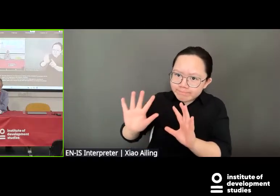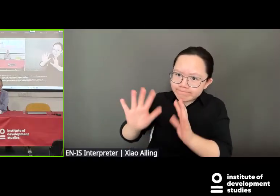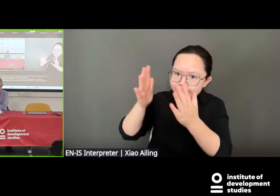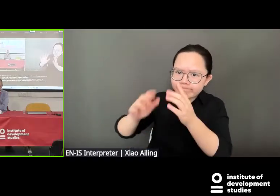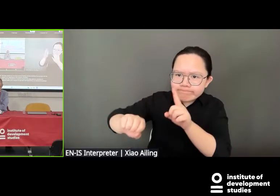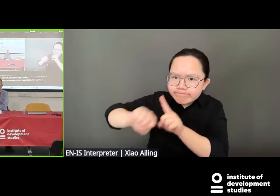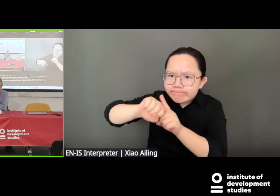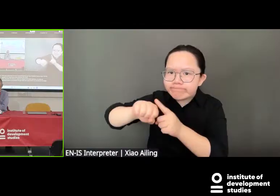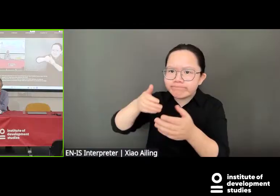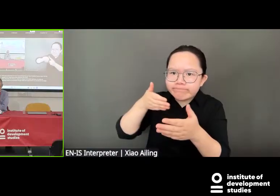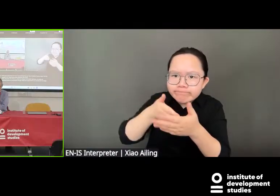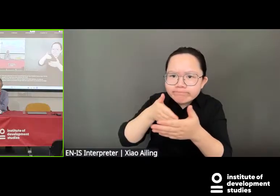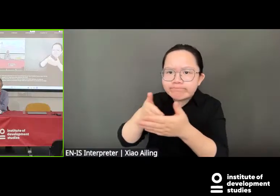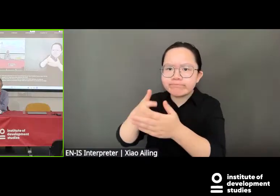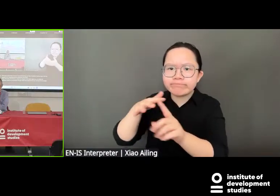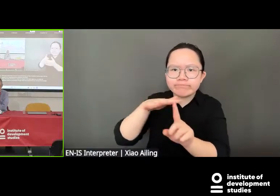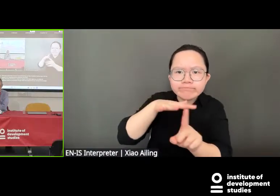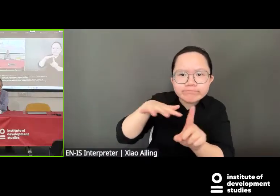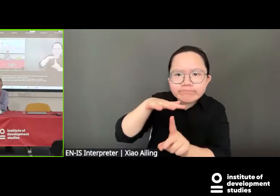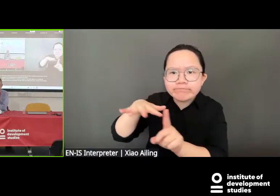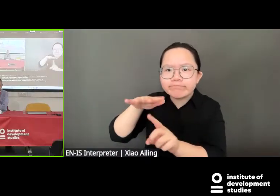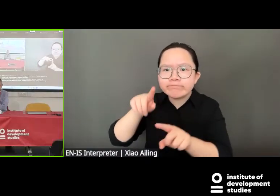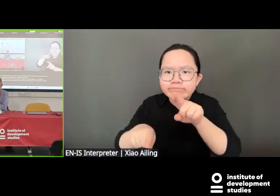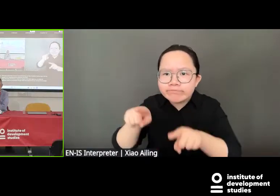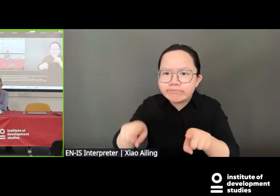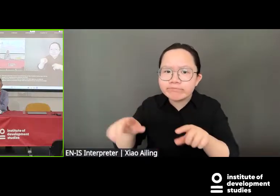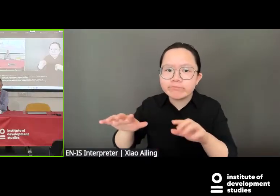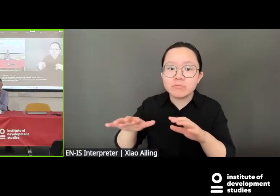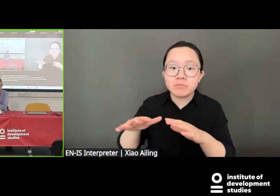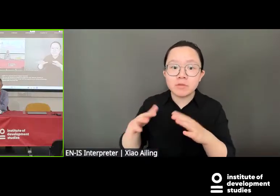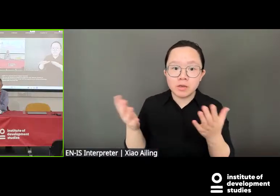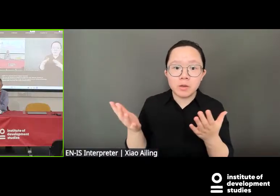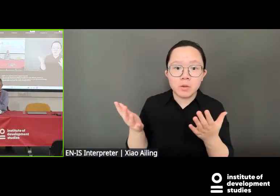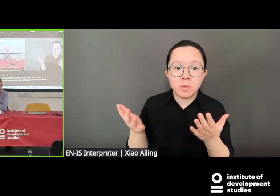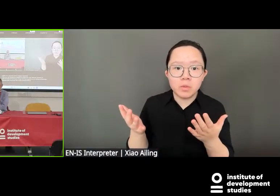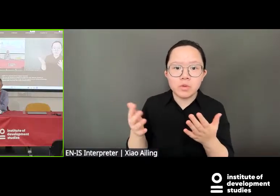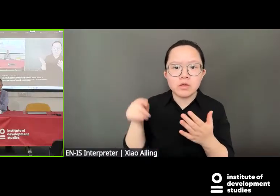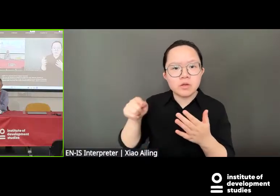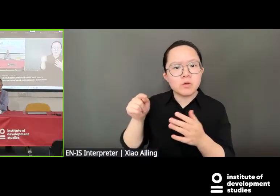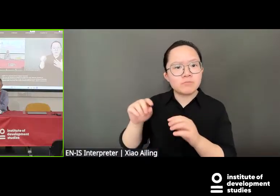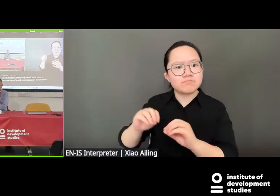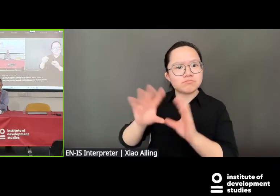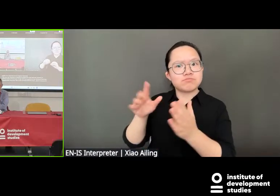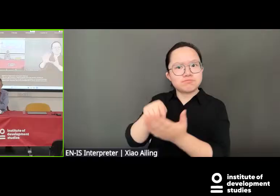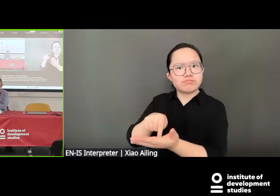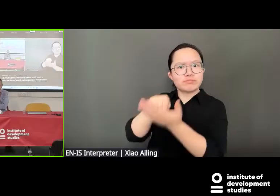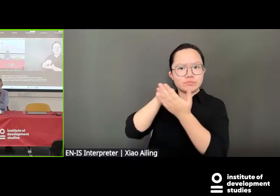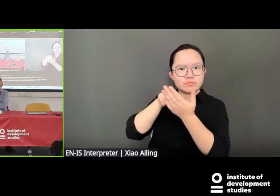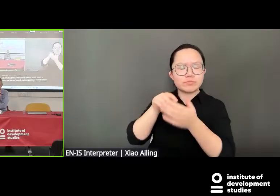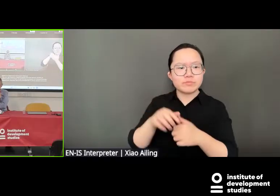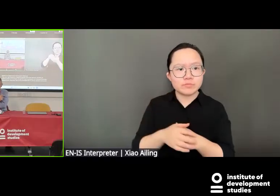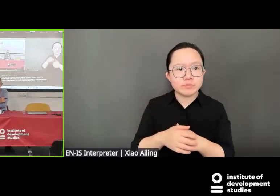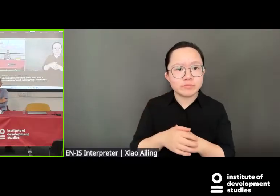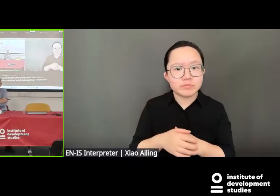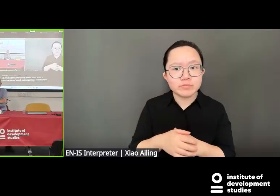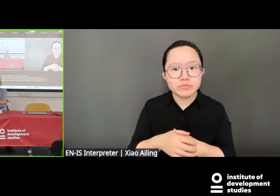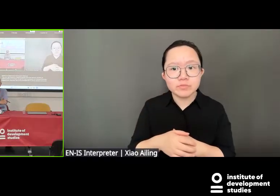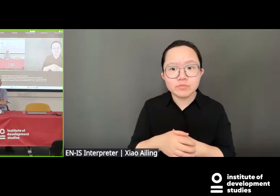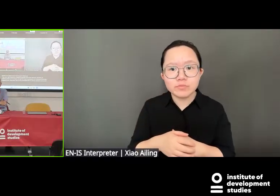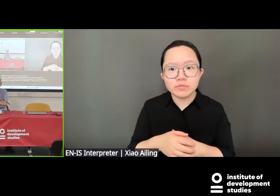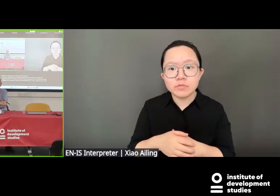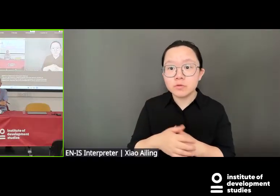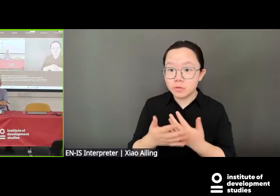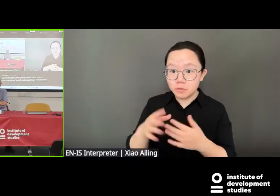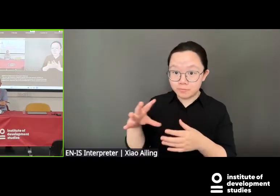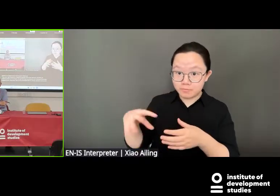Engaging peer researchers also proved beneficial with the children, parents, and teachers, with one peer researcher noting,